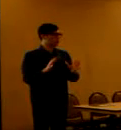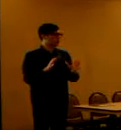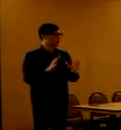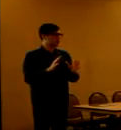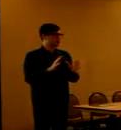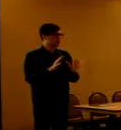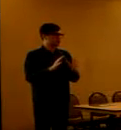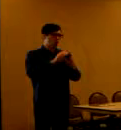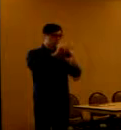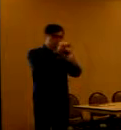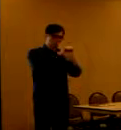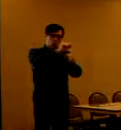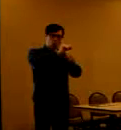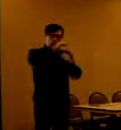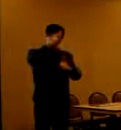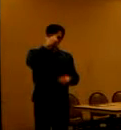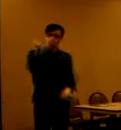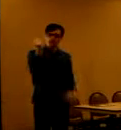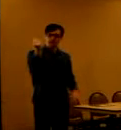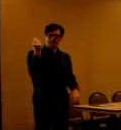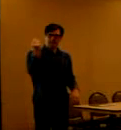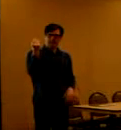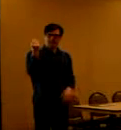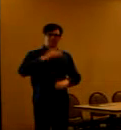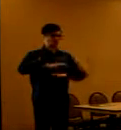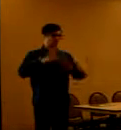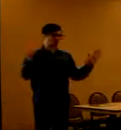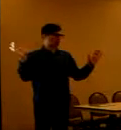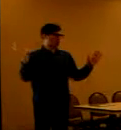Some interpreters, they work for money. That's it.